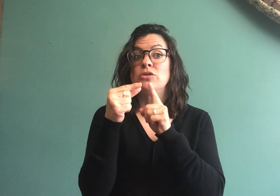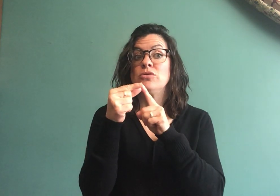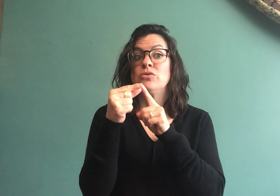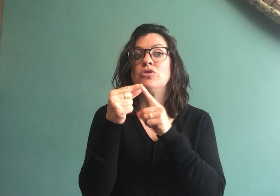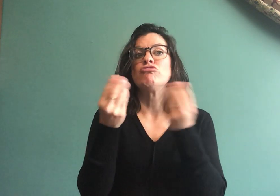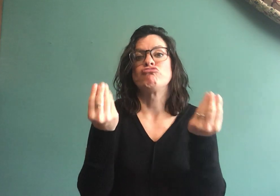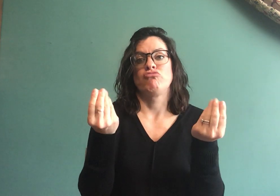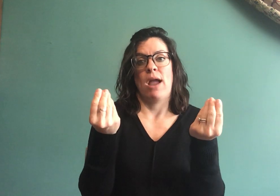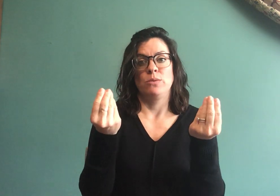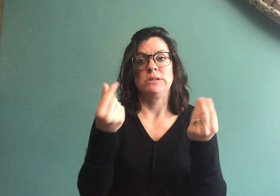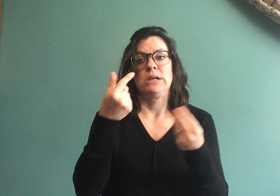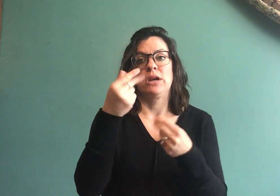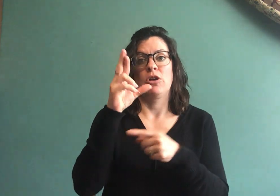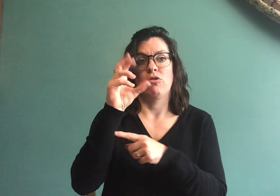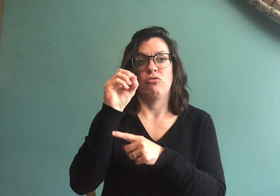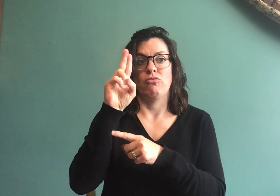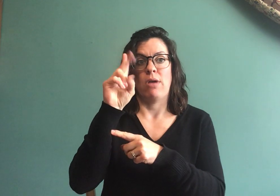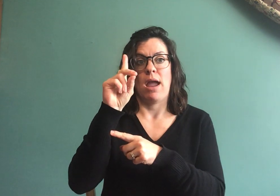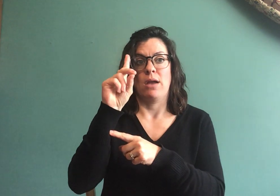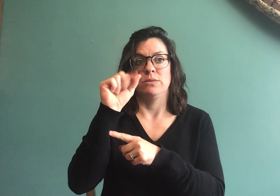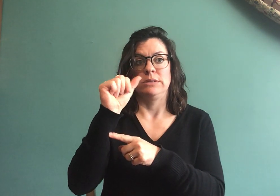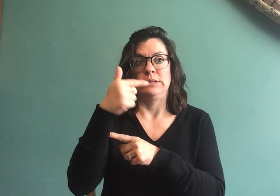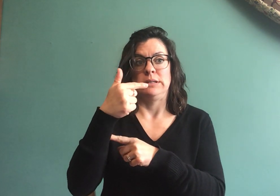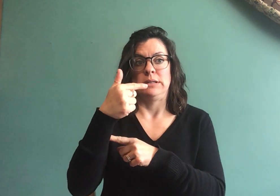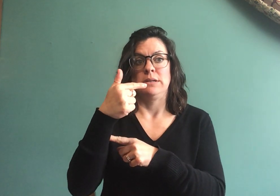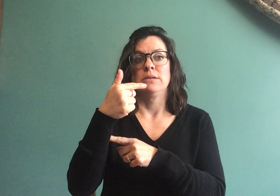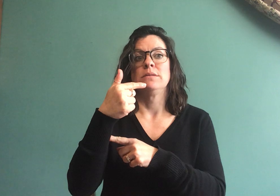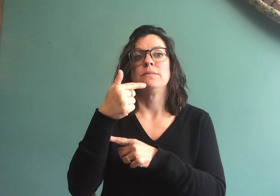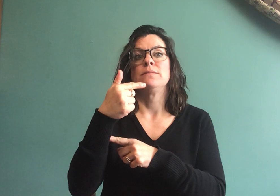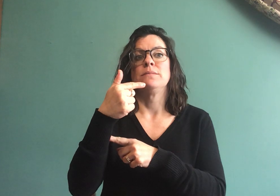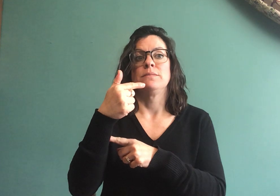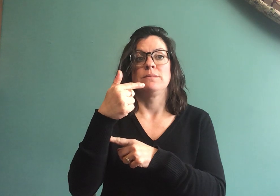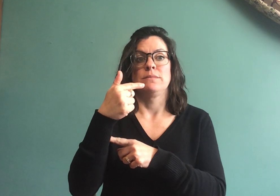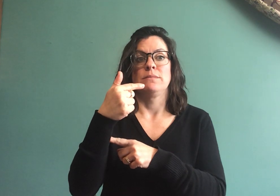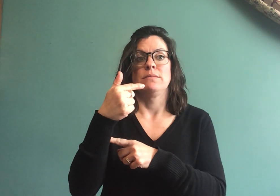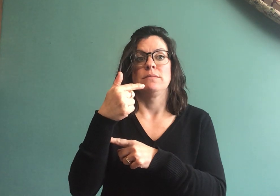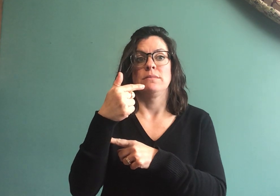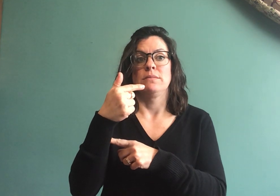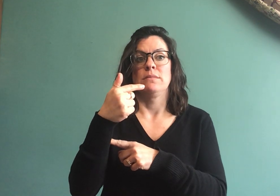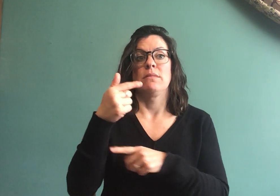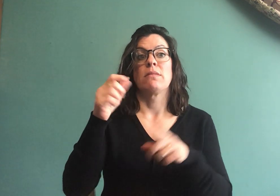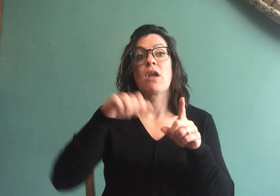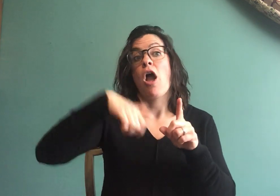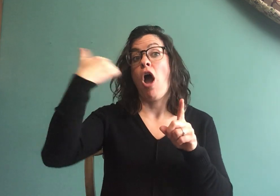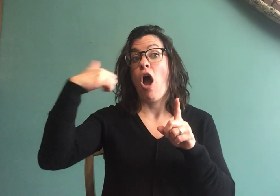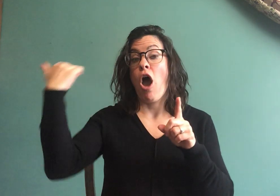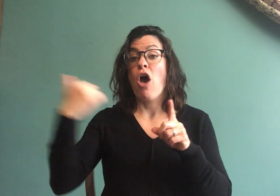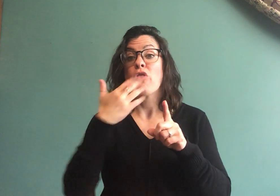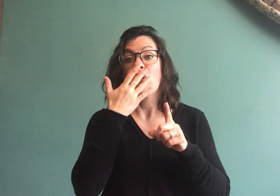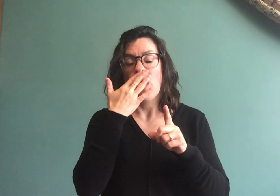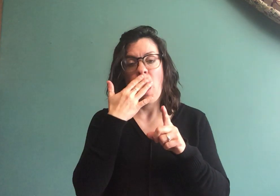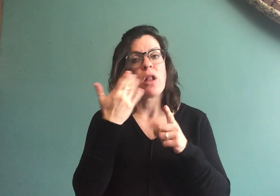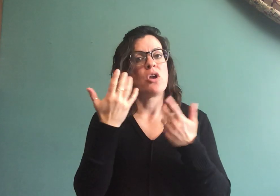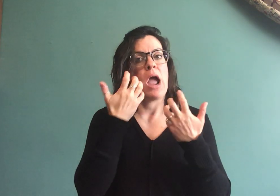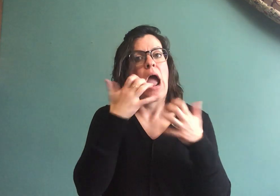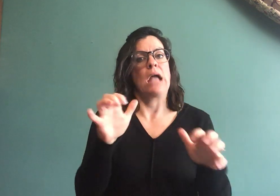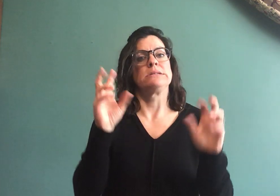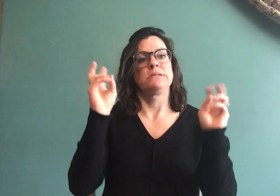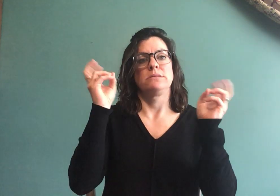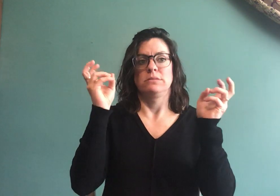other color is a hot conductor, correct? Yes. Okay, so I got a black, I got a blue,